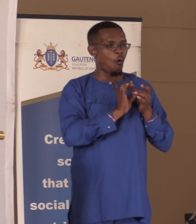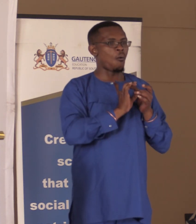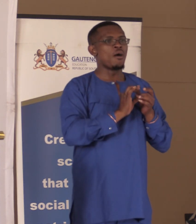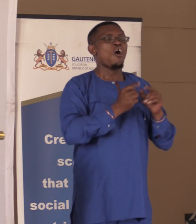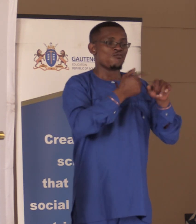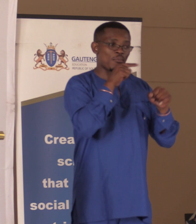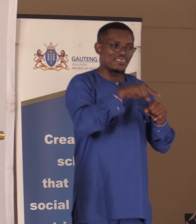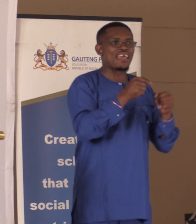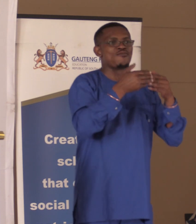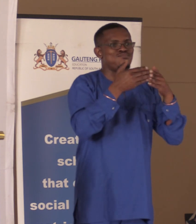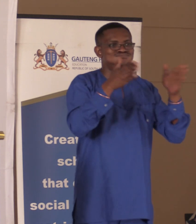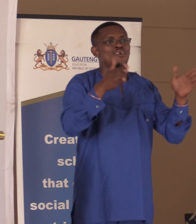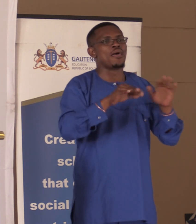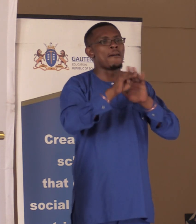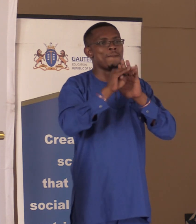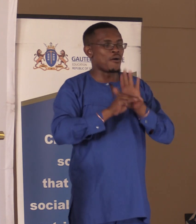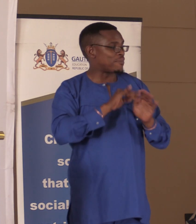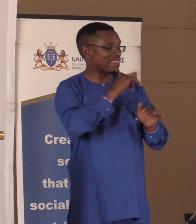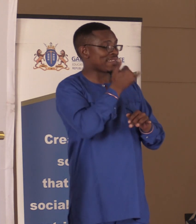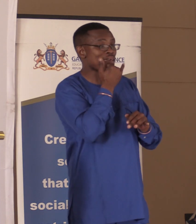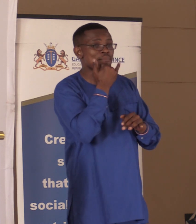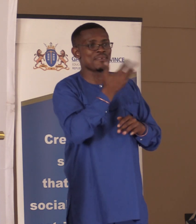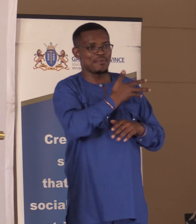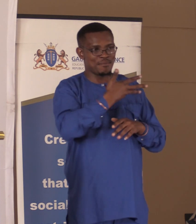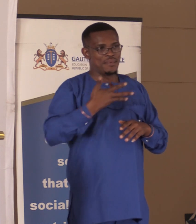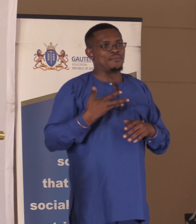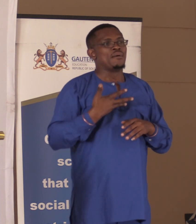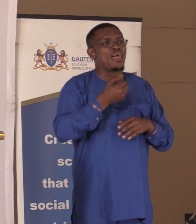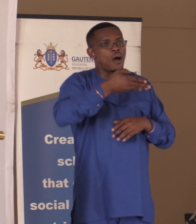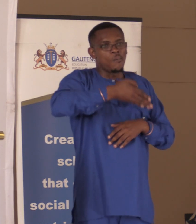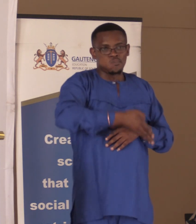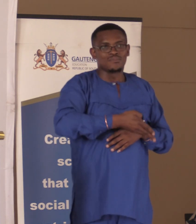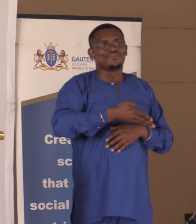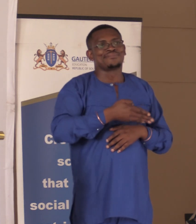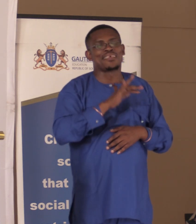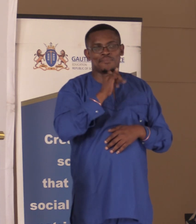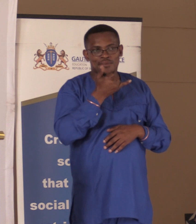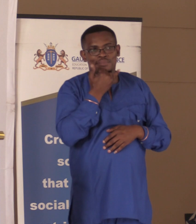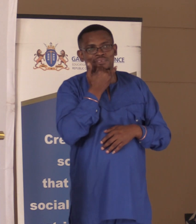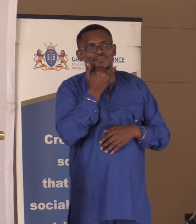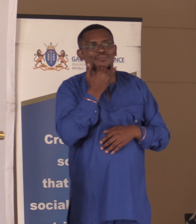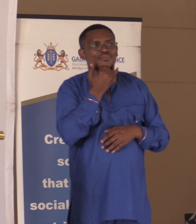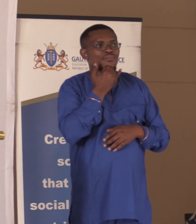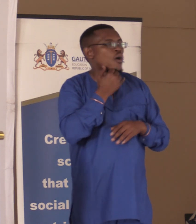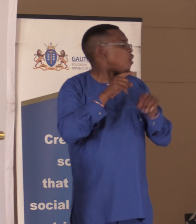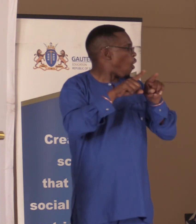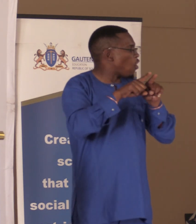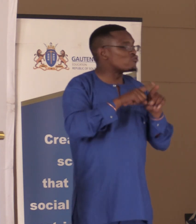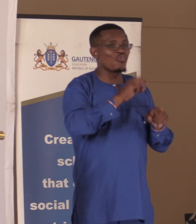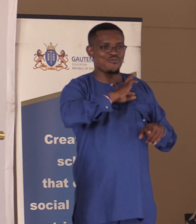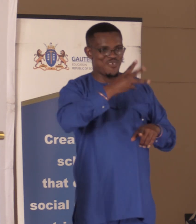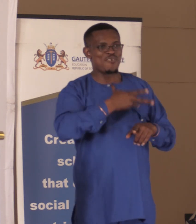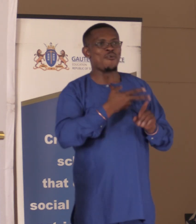there, Roloka Lokohamo. I'm happy that you are here, and I'm happy that you are also a